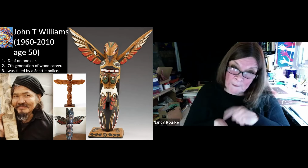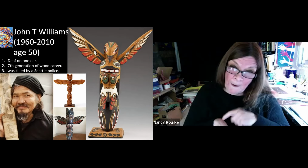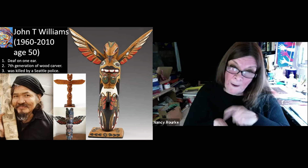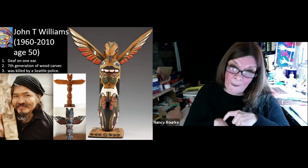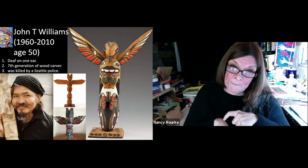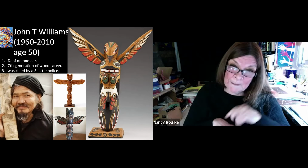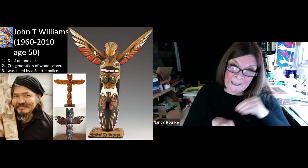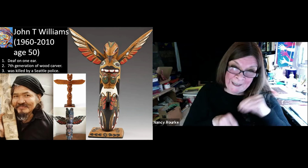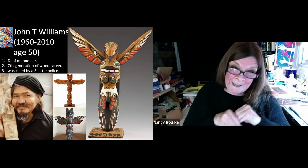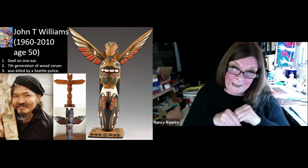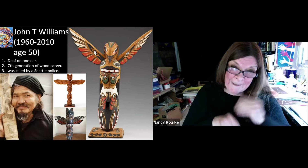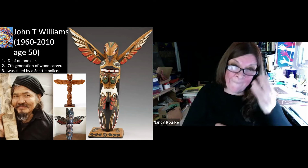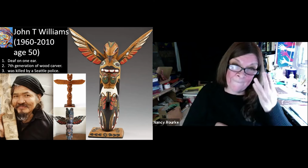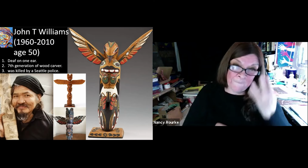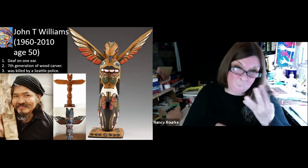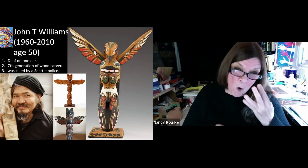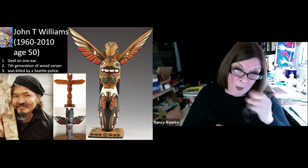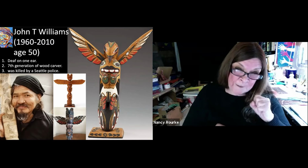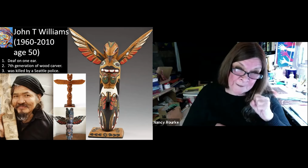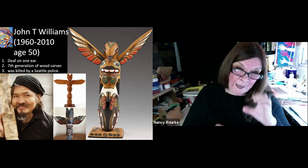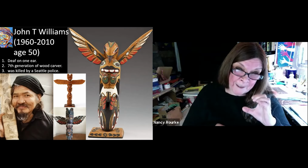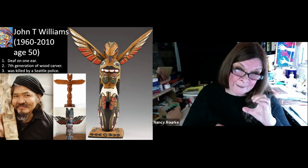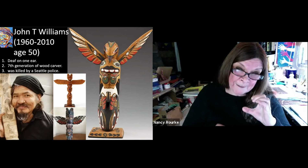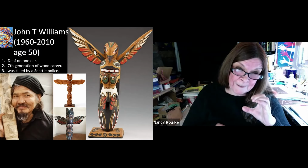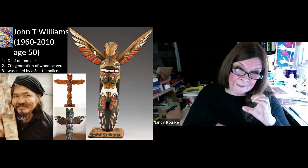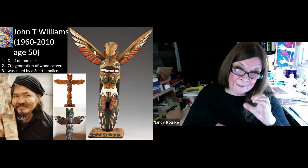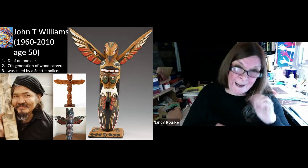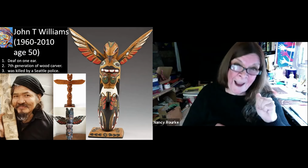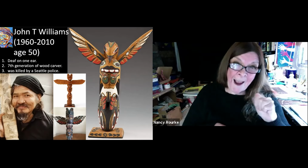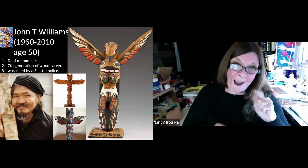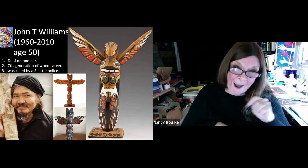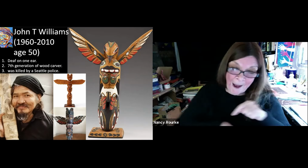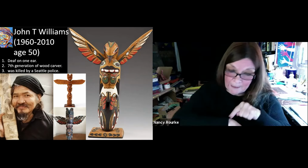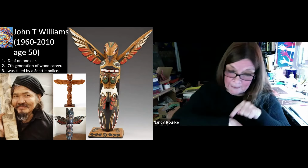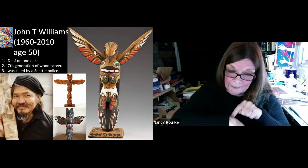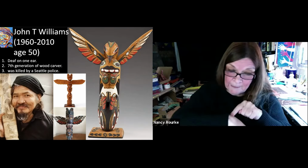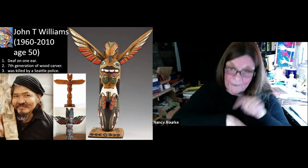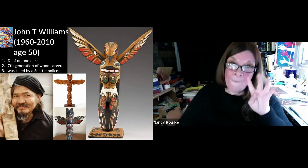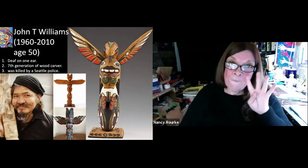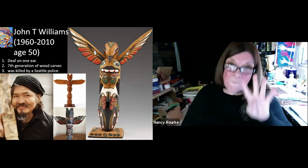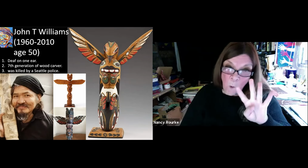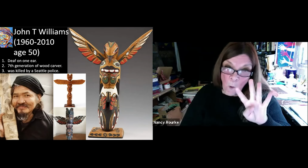It was at that point where he was shot by the police four times in four seconds.